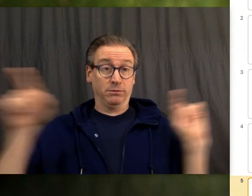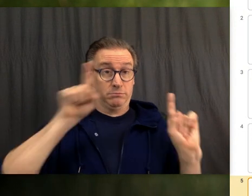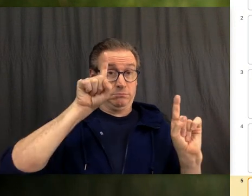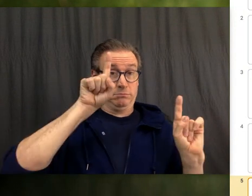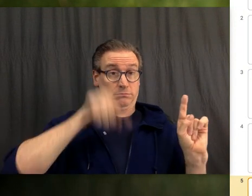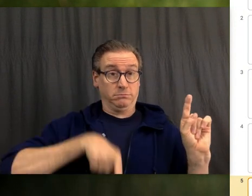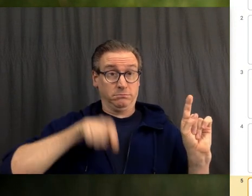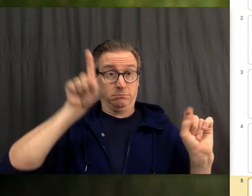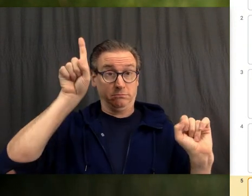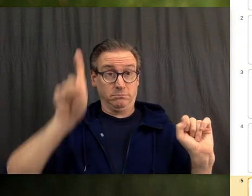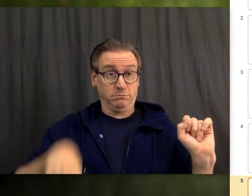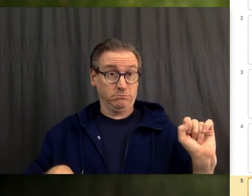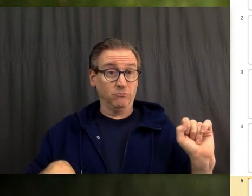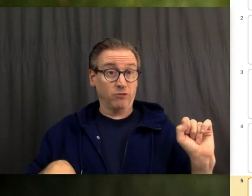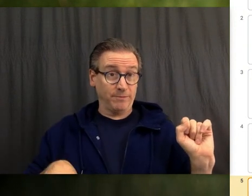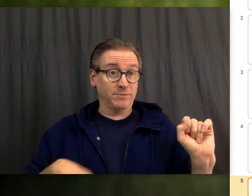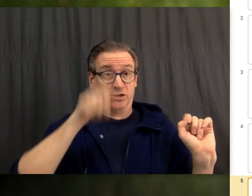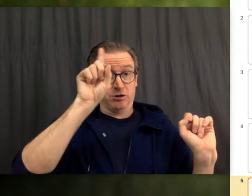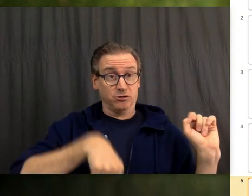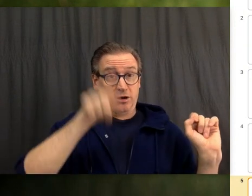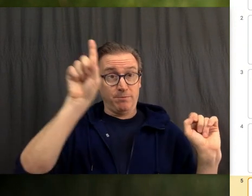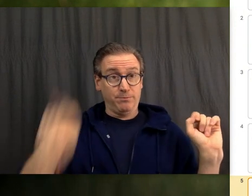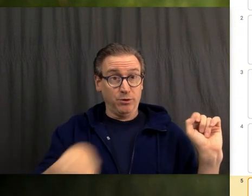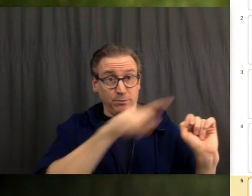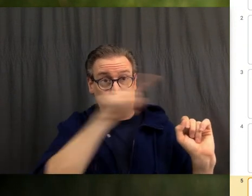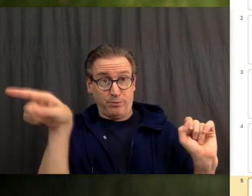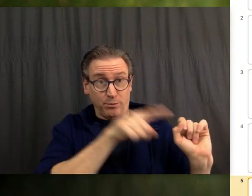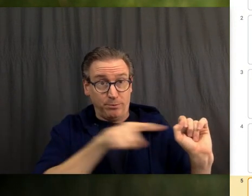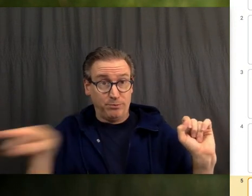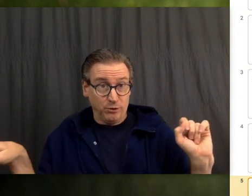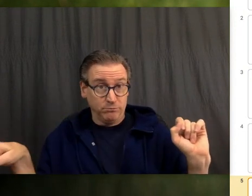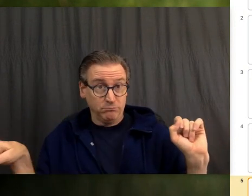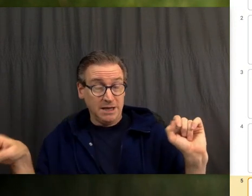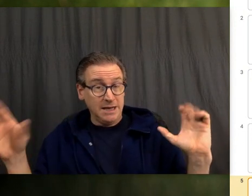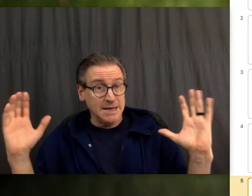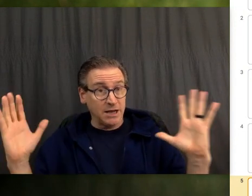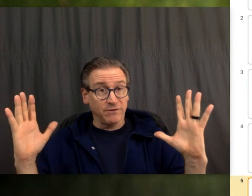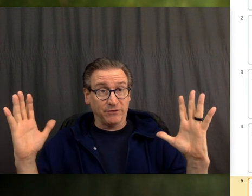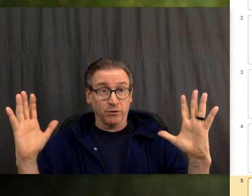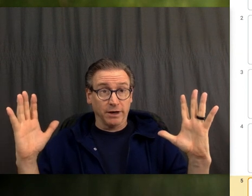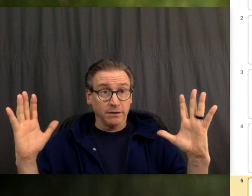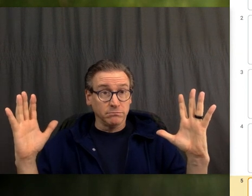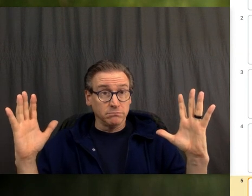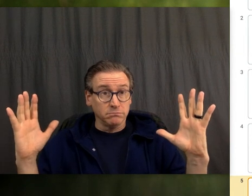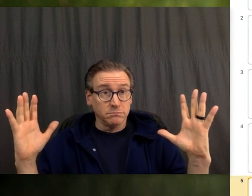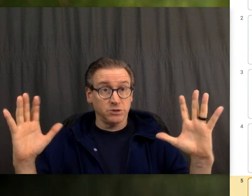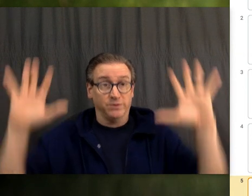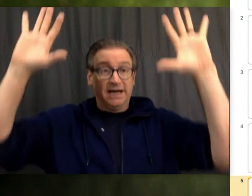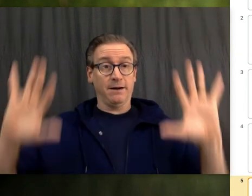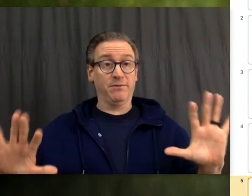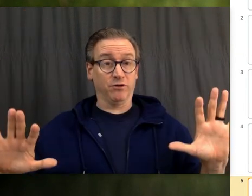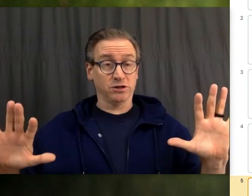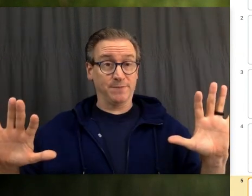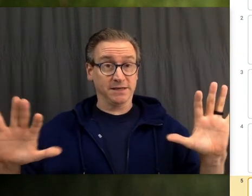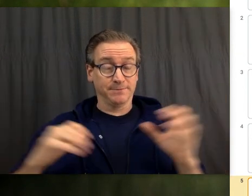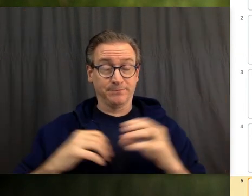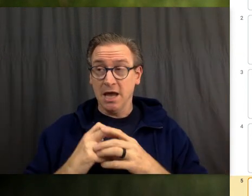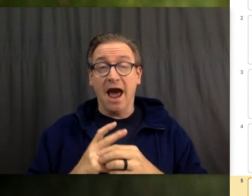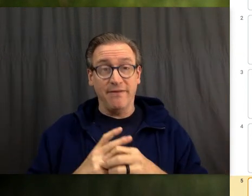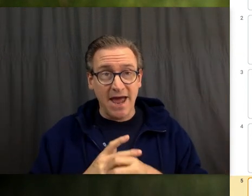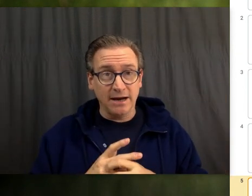simple, right? So you're going to draw, boom, boom, boom. Now you've got the grid. So we set it up in vertical